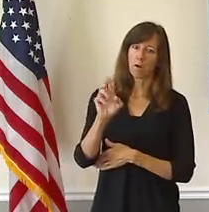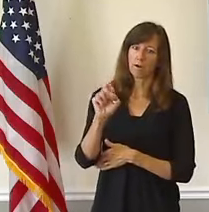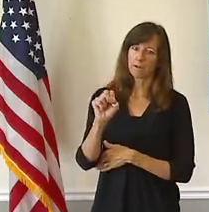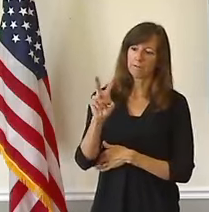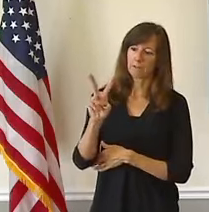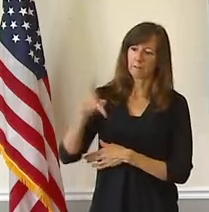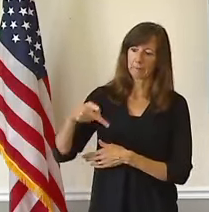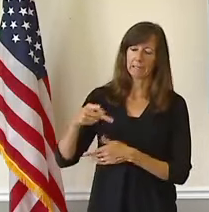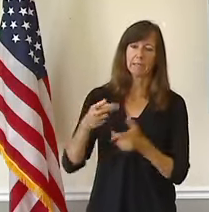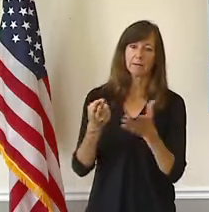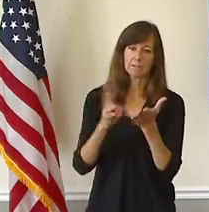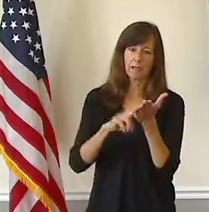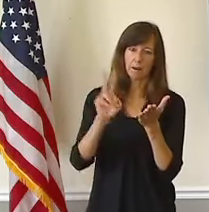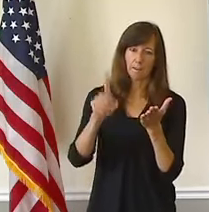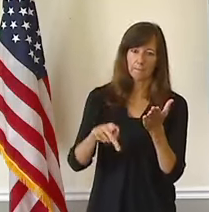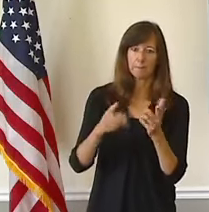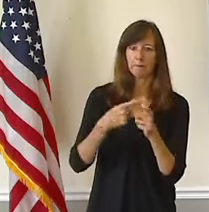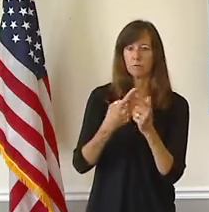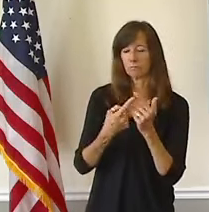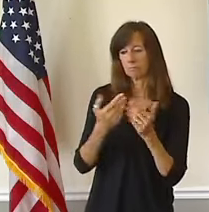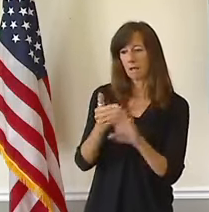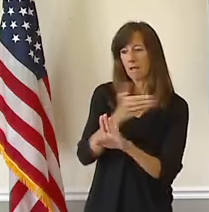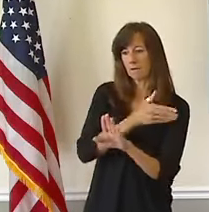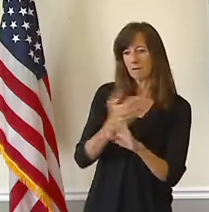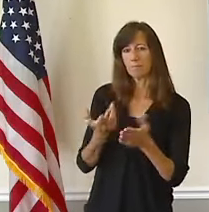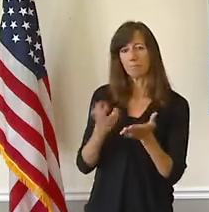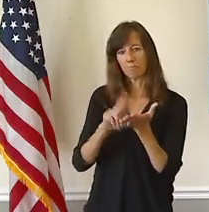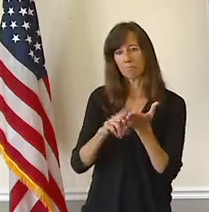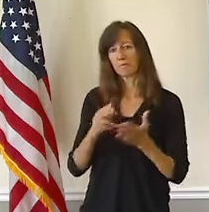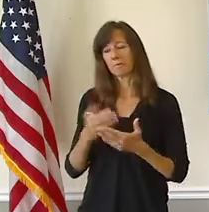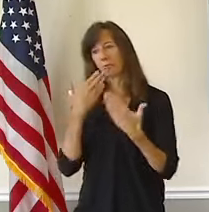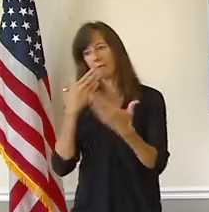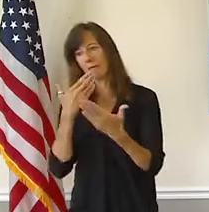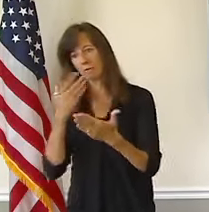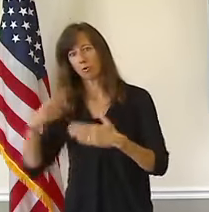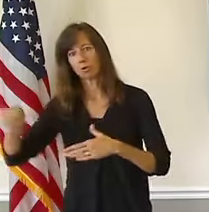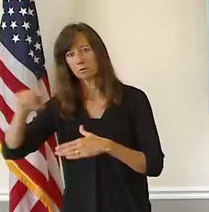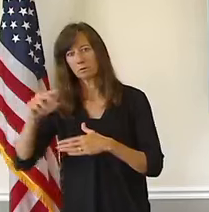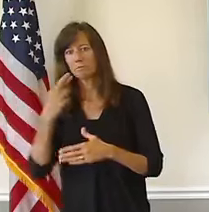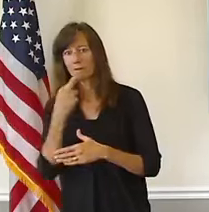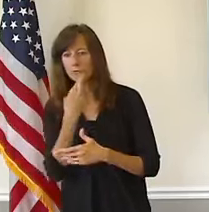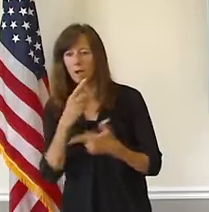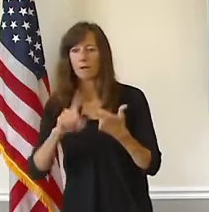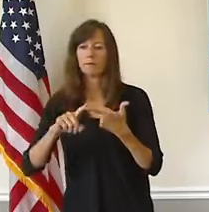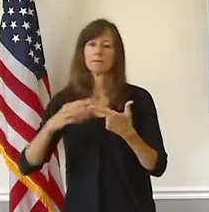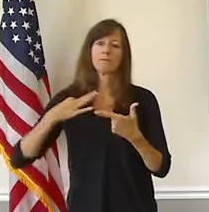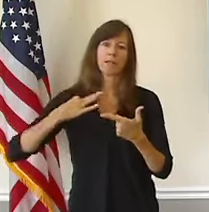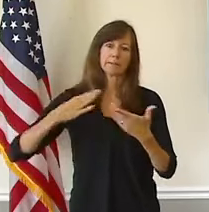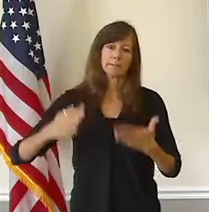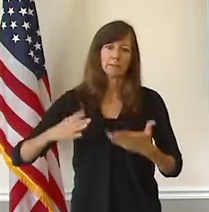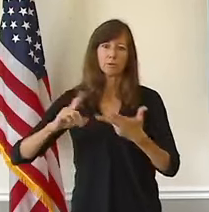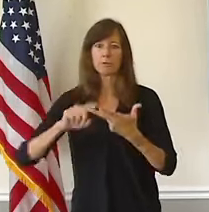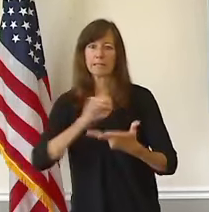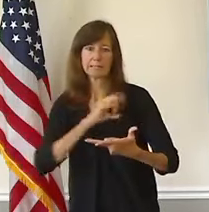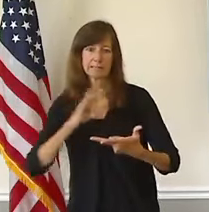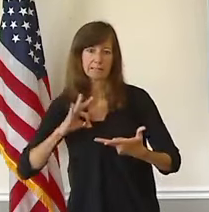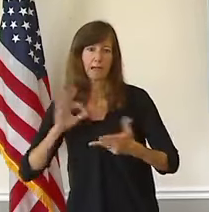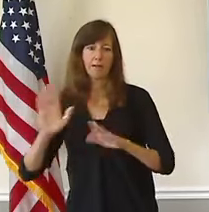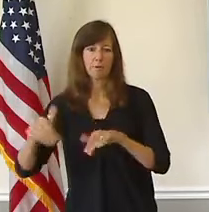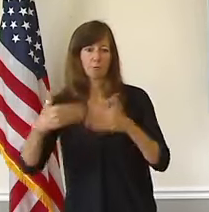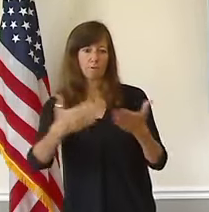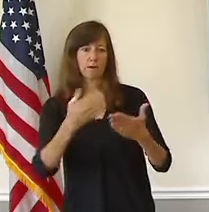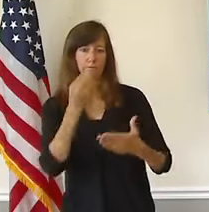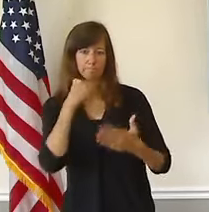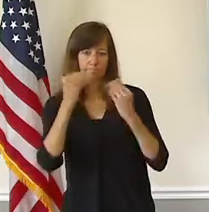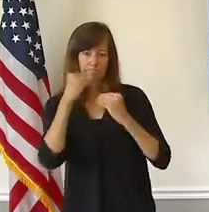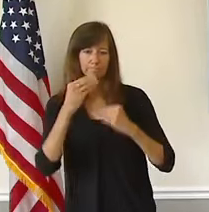team at Office for the Aging, and we're very grateful to the staff and volunteers that are making those happen. Something we ordinarily do around this time of year,